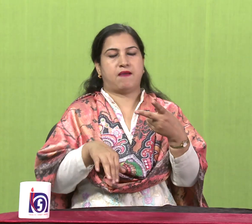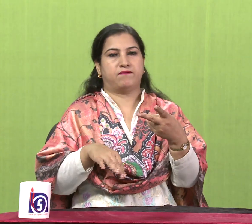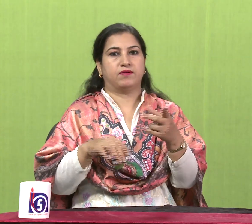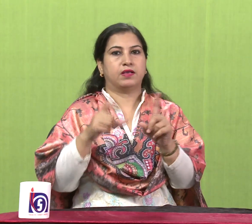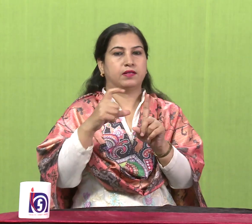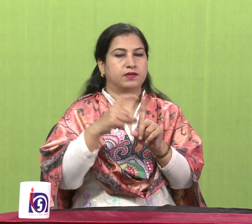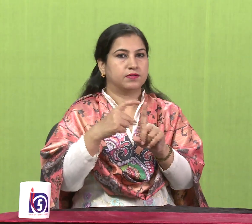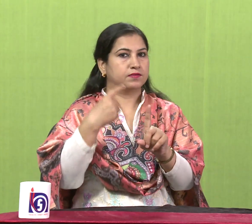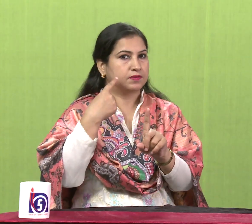disparities.